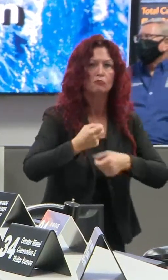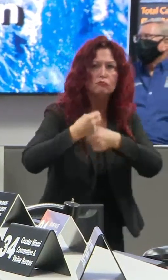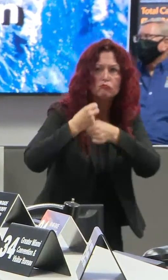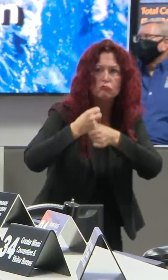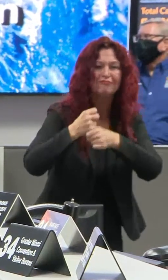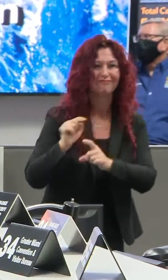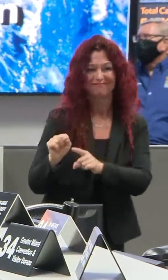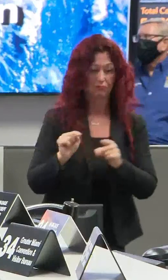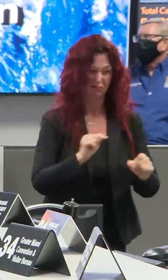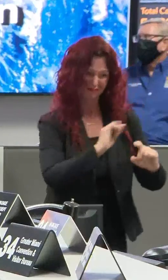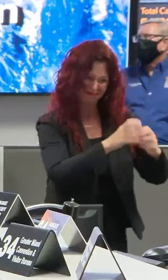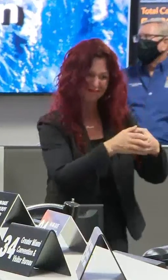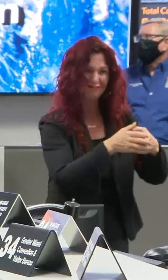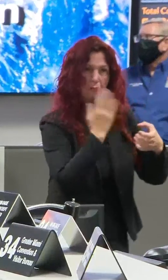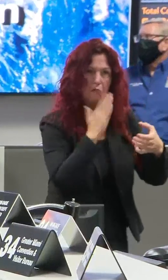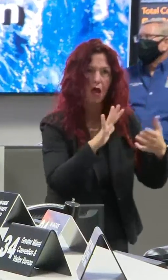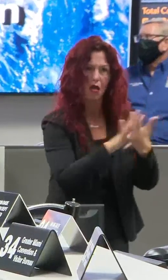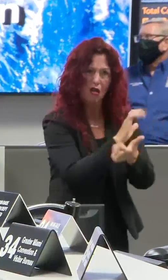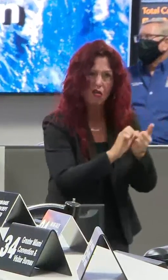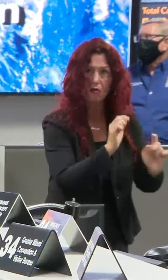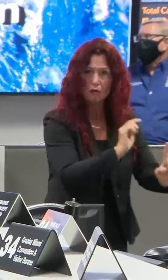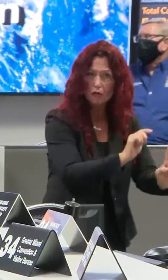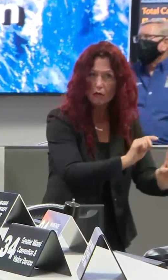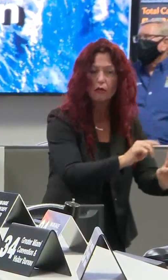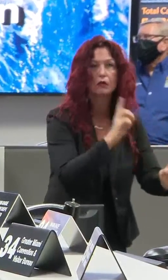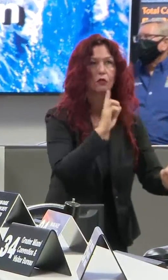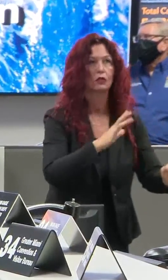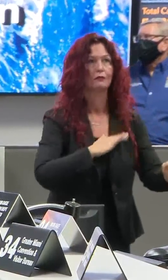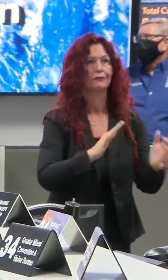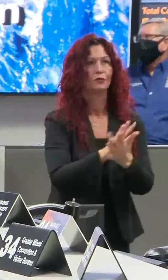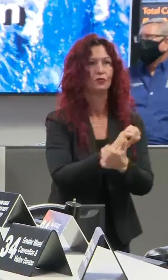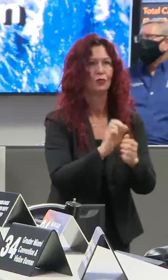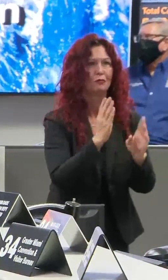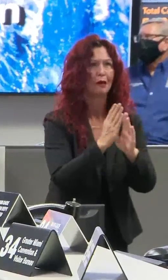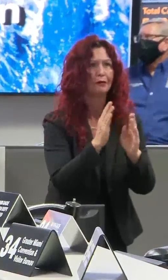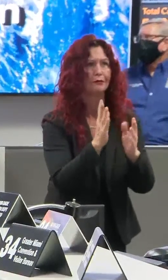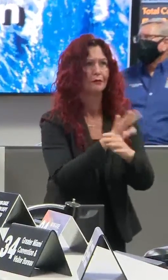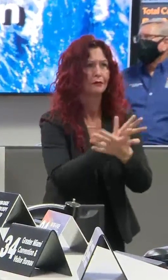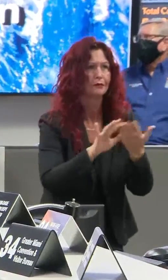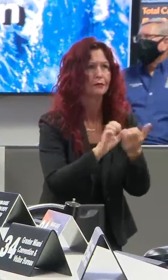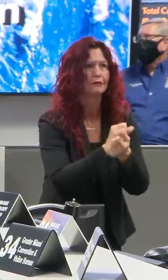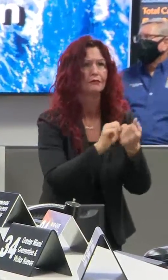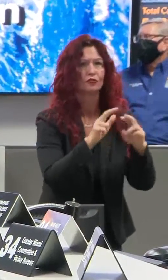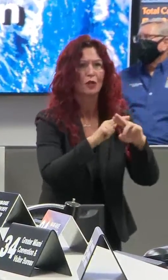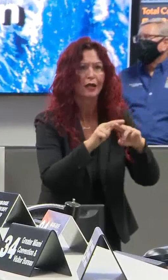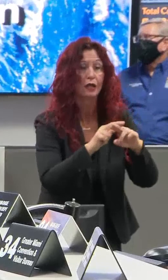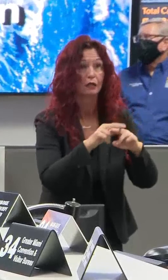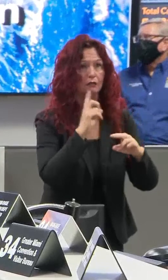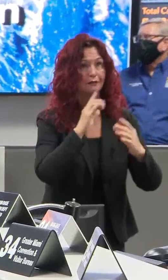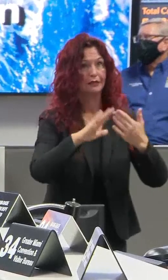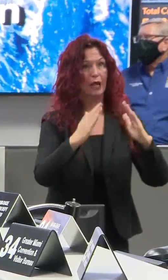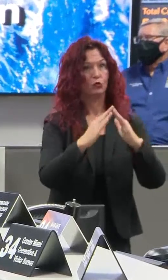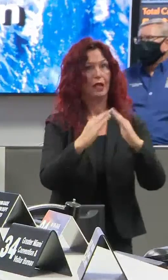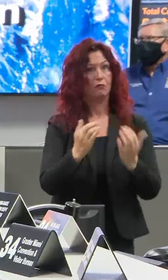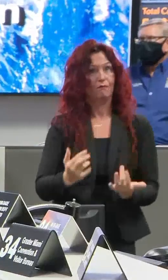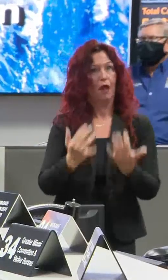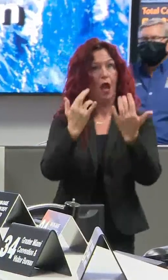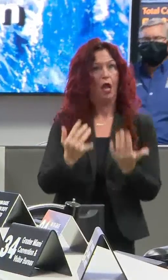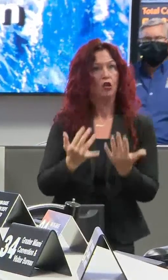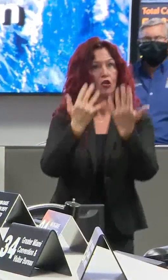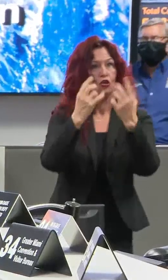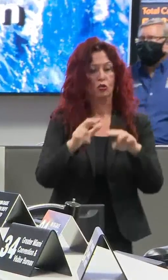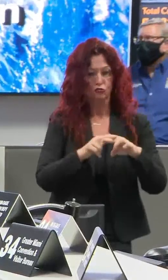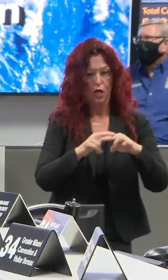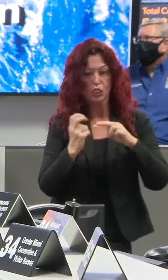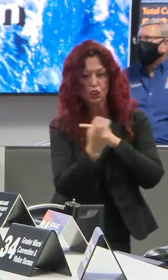risk wasn't worth the risk was not worth maintaining the transit system operating.